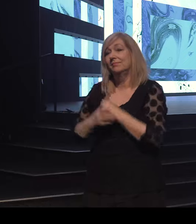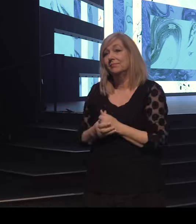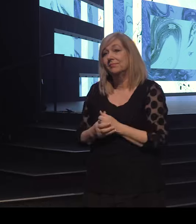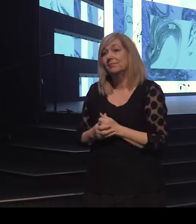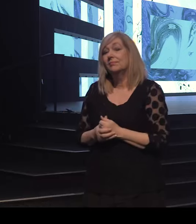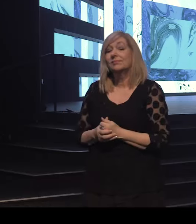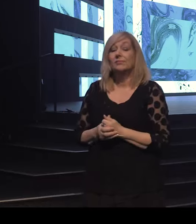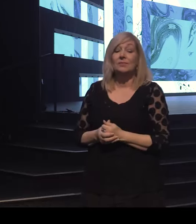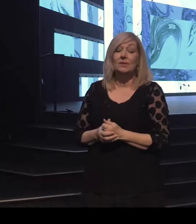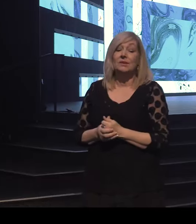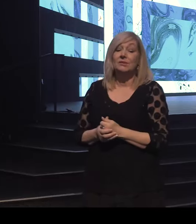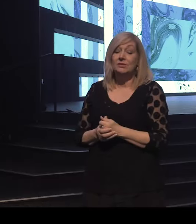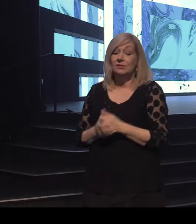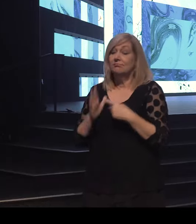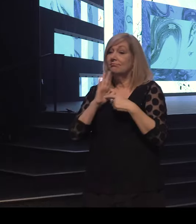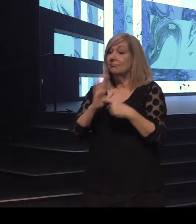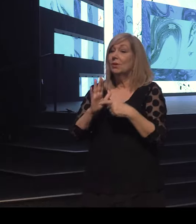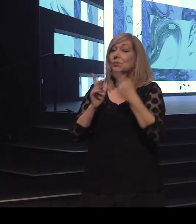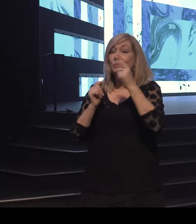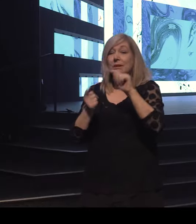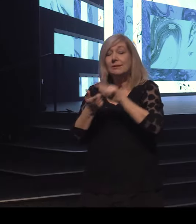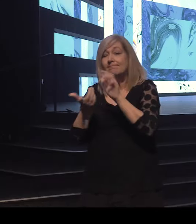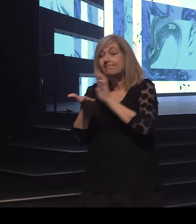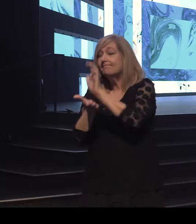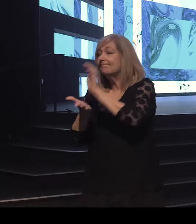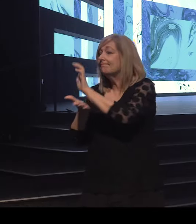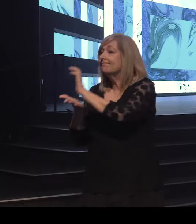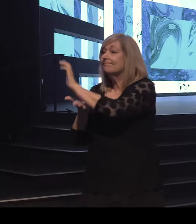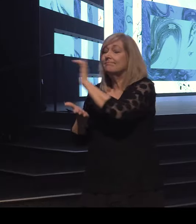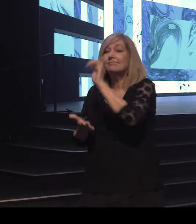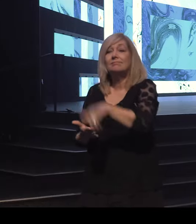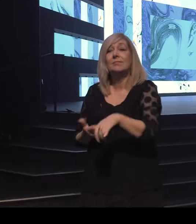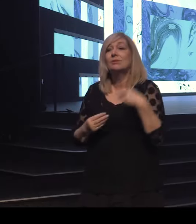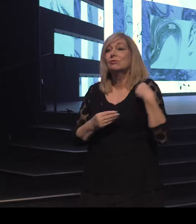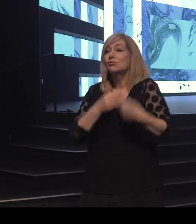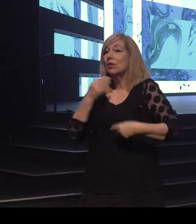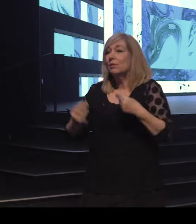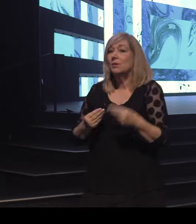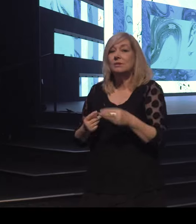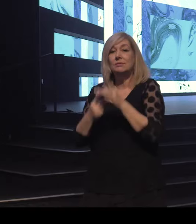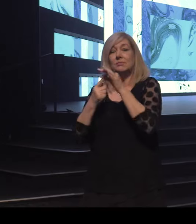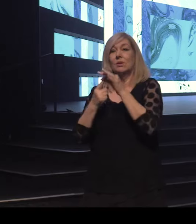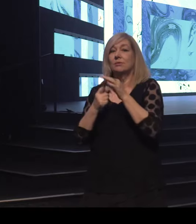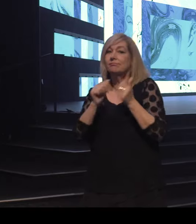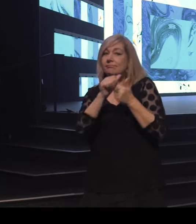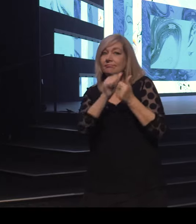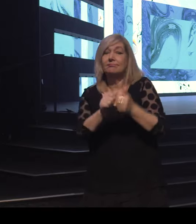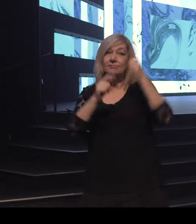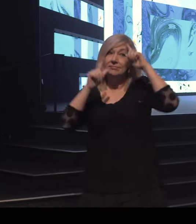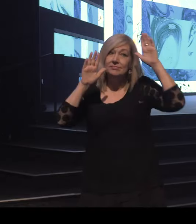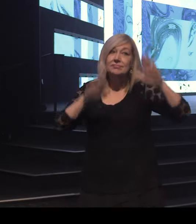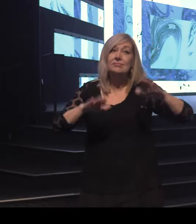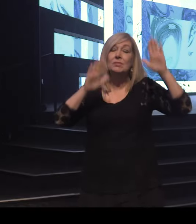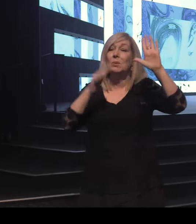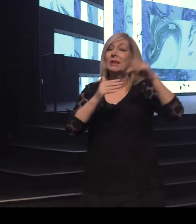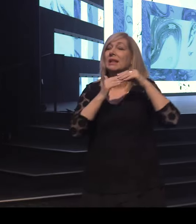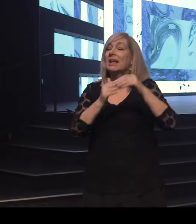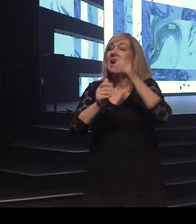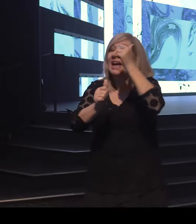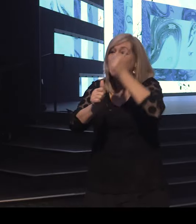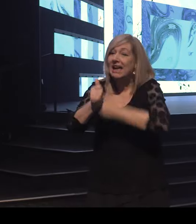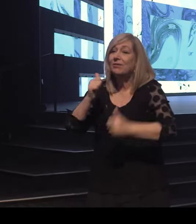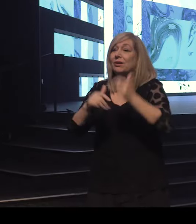To indoctrinate the young generation as quickly and early as possible to do anything for their leader, almost every German